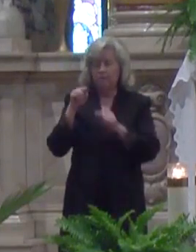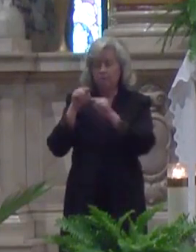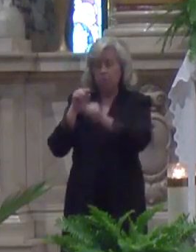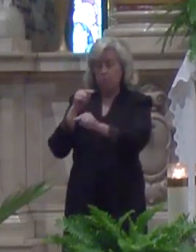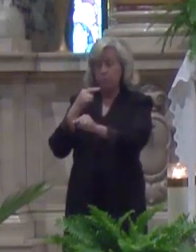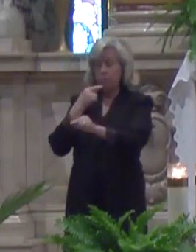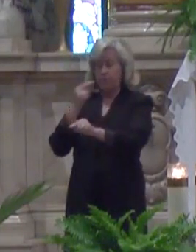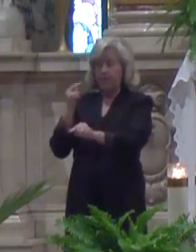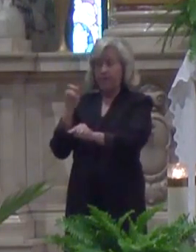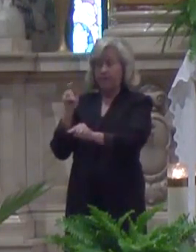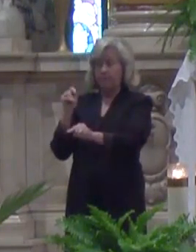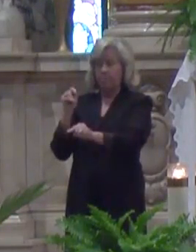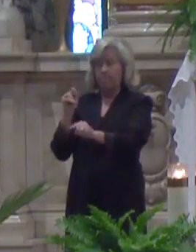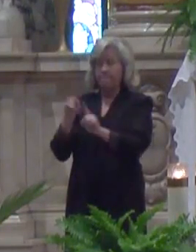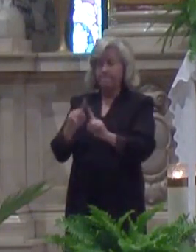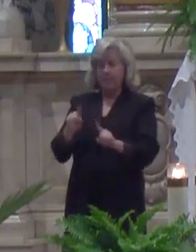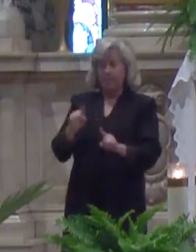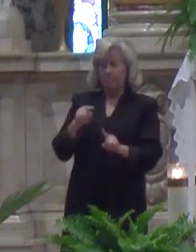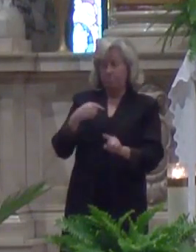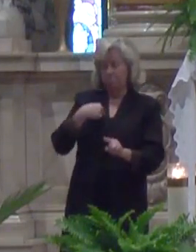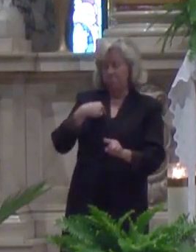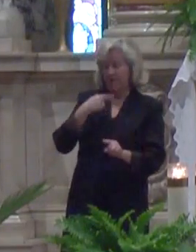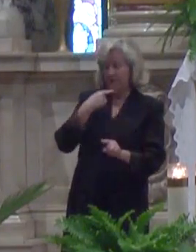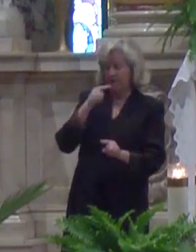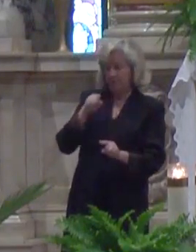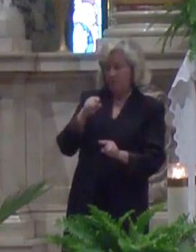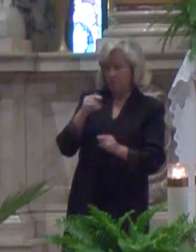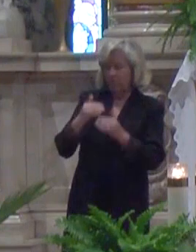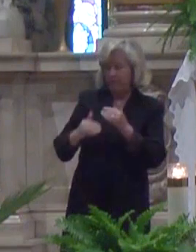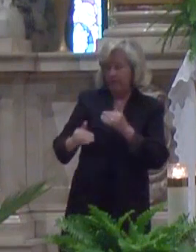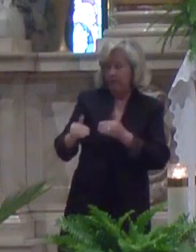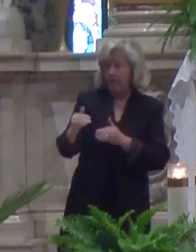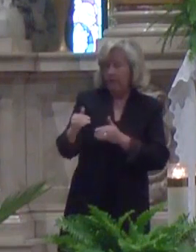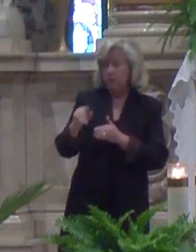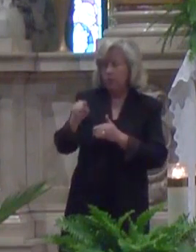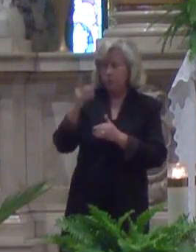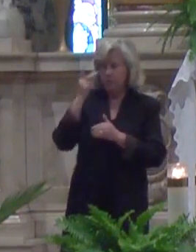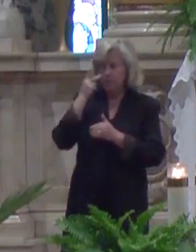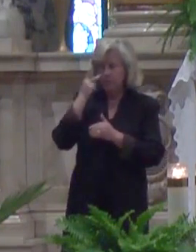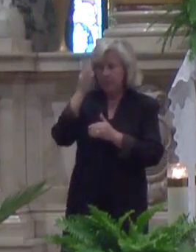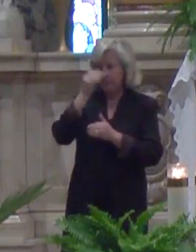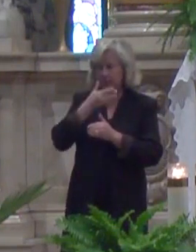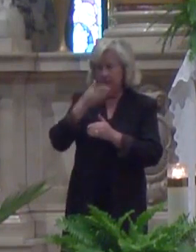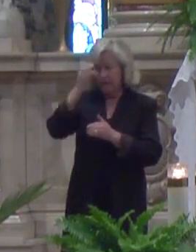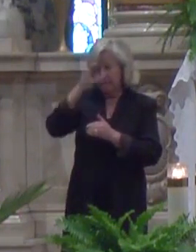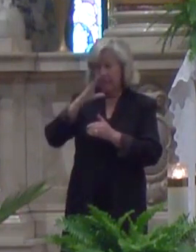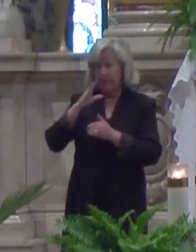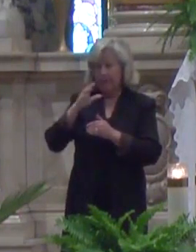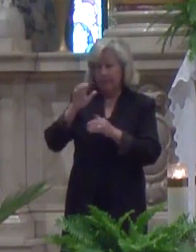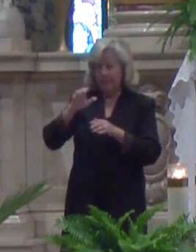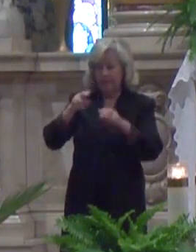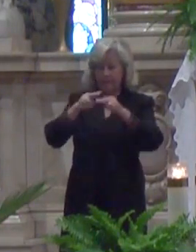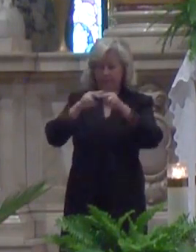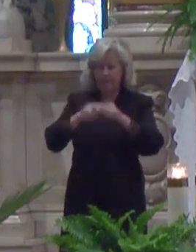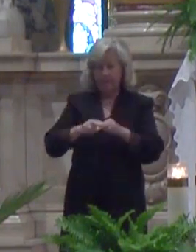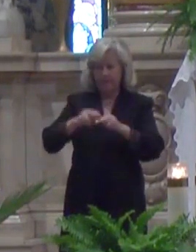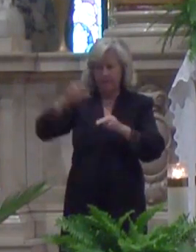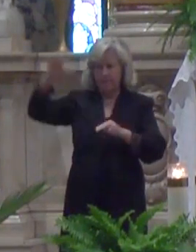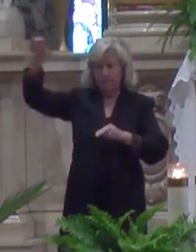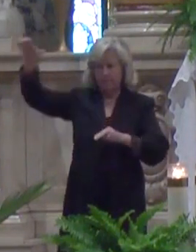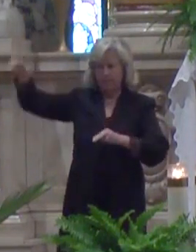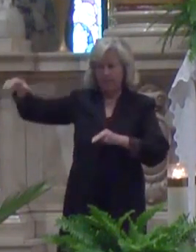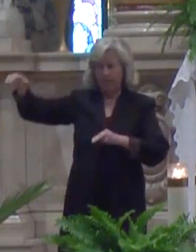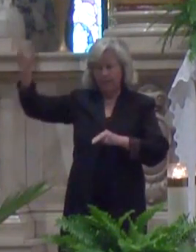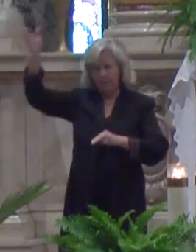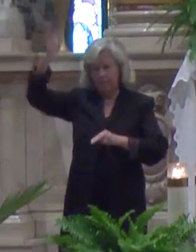said so, but I tell you, from now on you will see the Son of Man seated at the right hand of the power